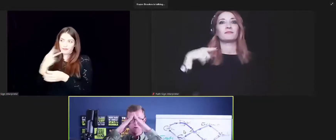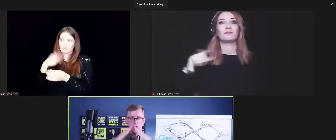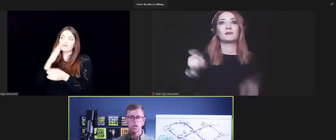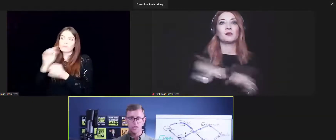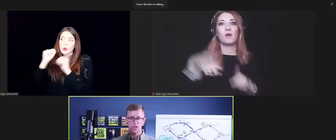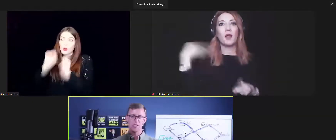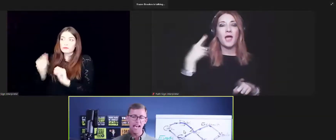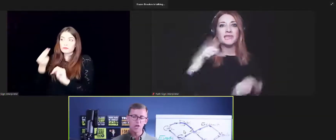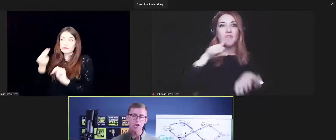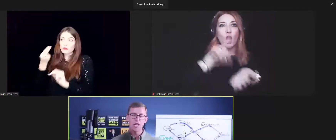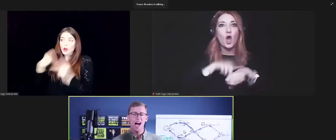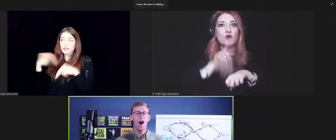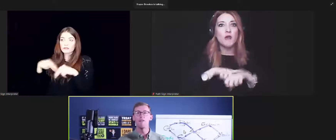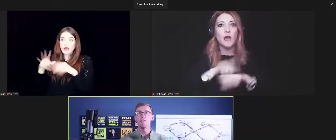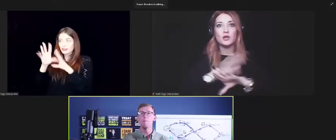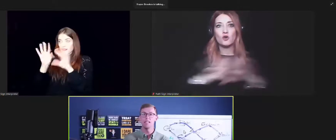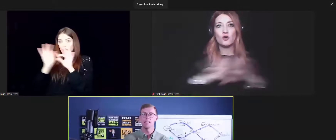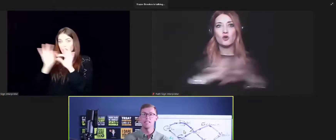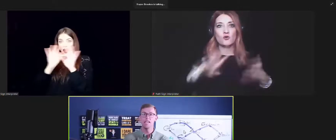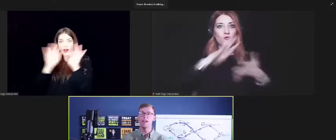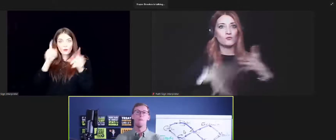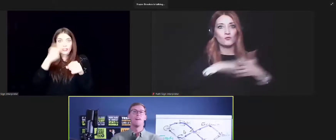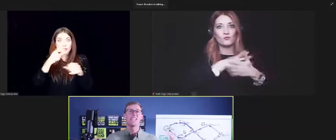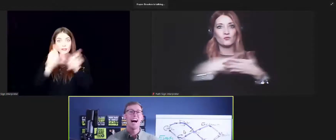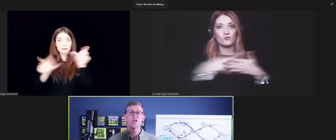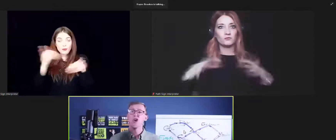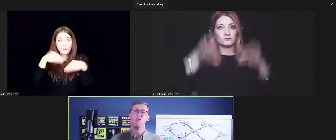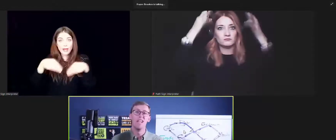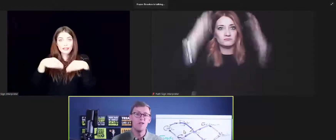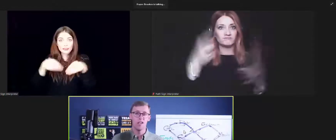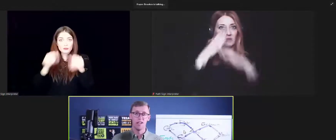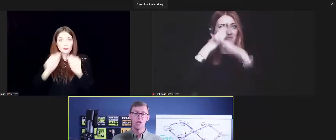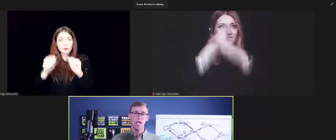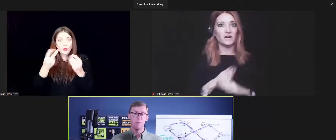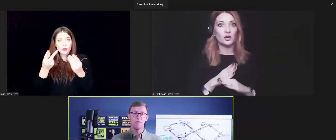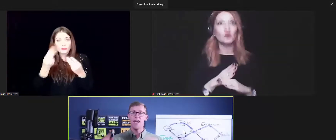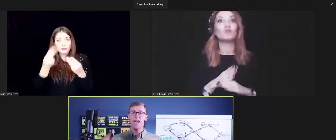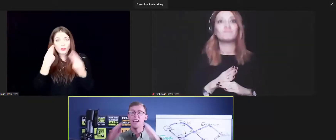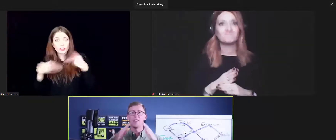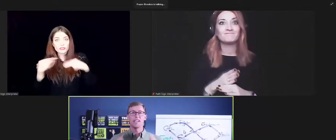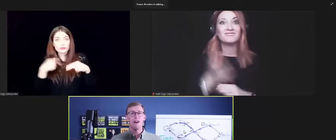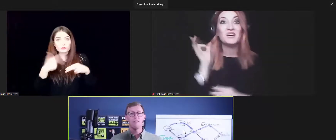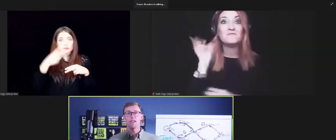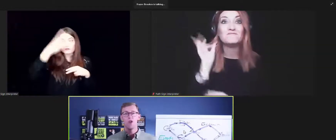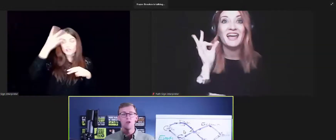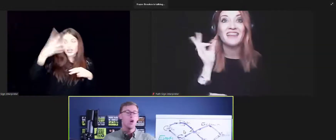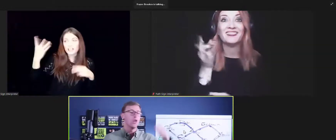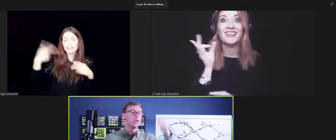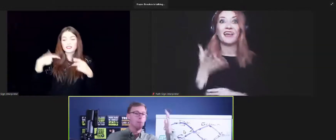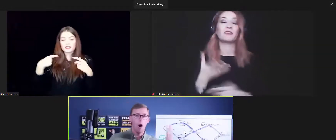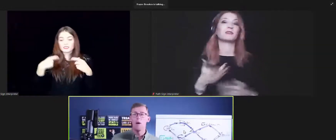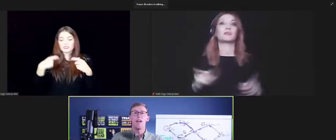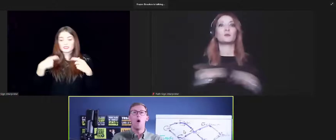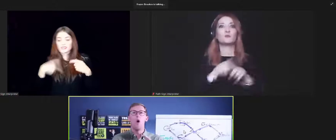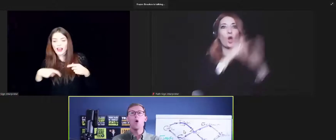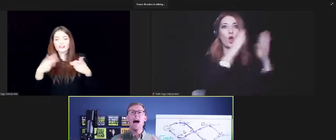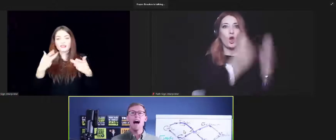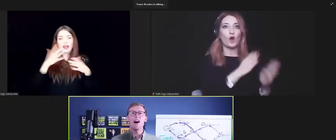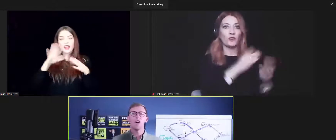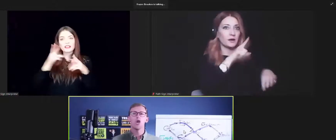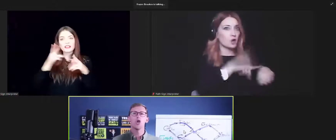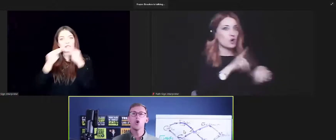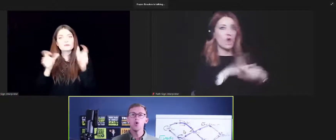looks like something else, of the military. Guys, religion, same thing. The Catholic Church, the Pope, they all